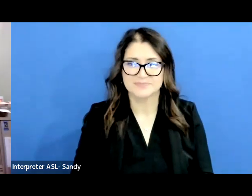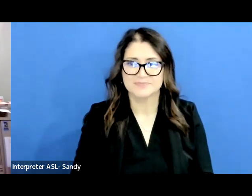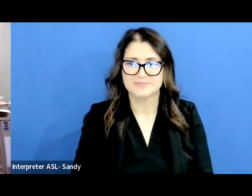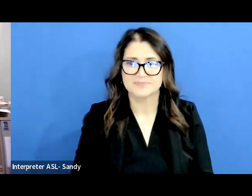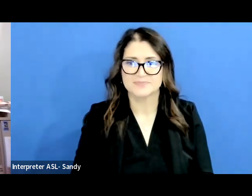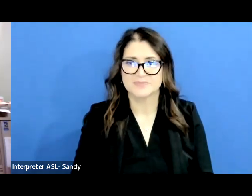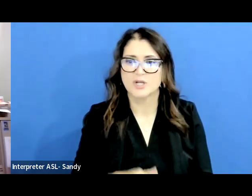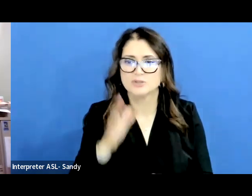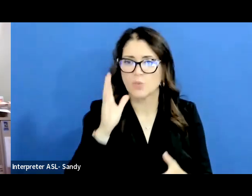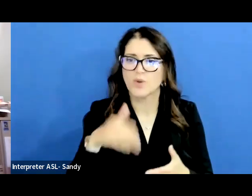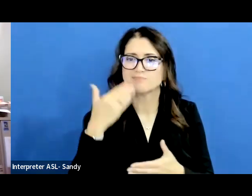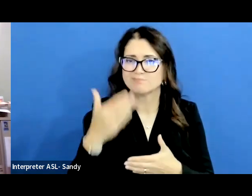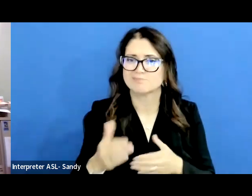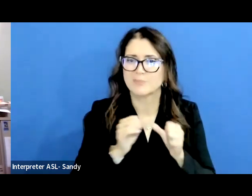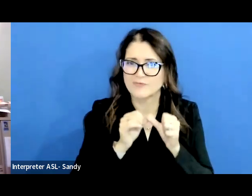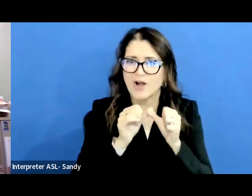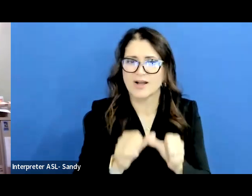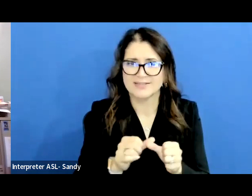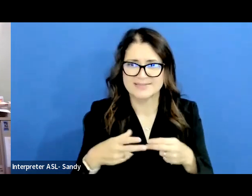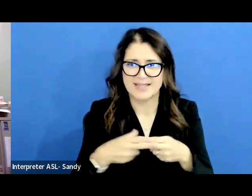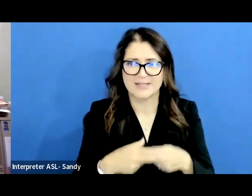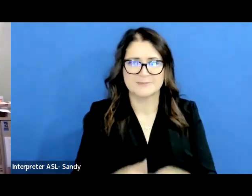So we'll move on to the next slide.